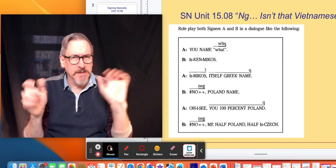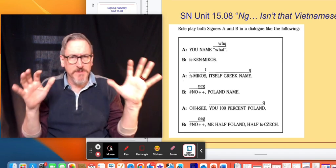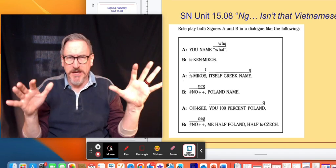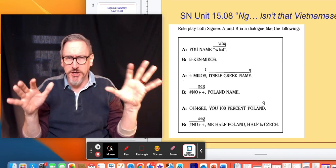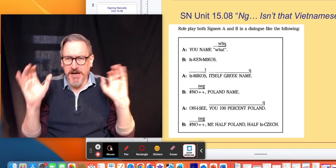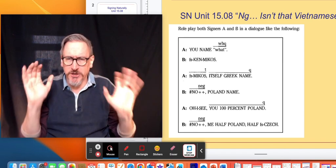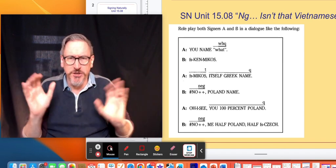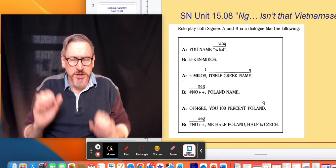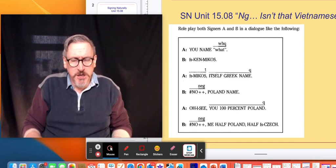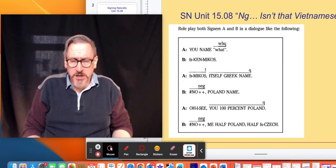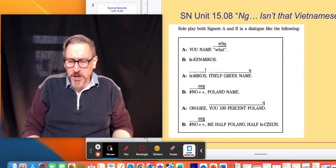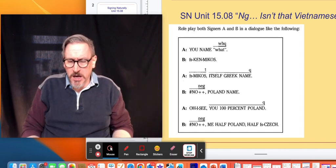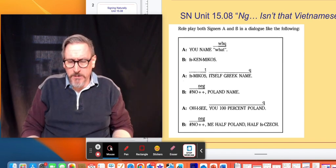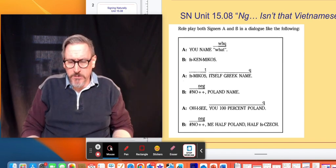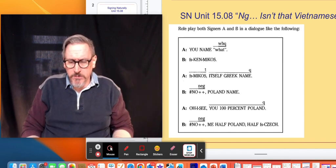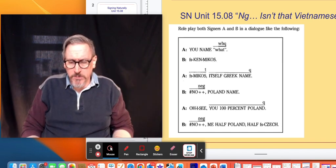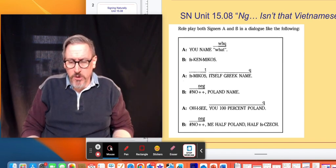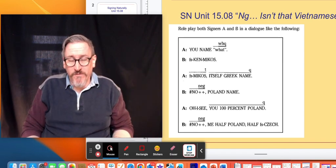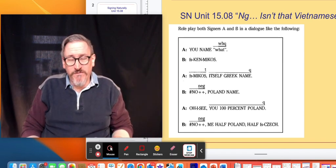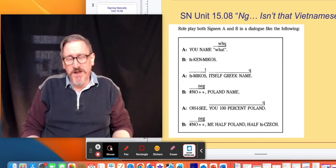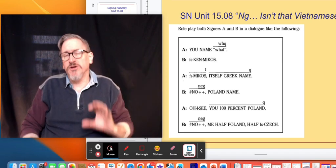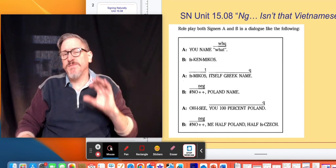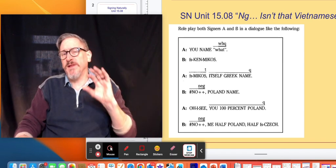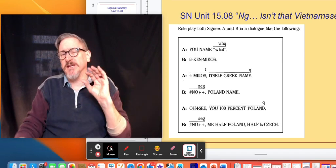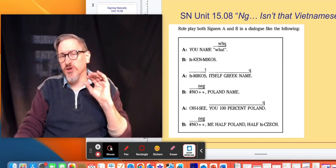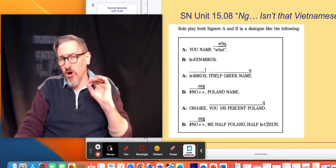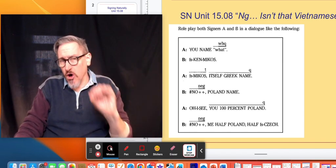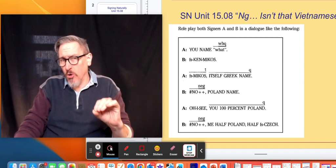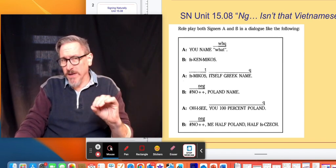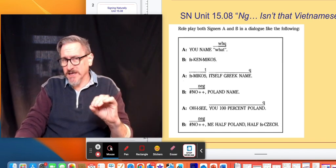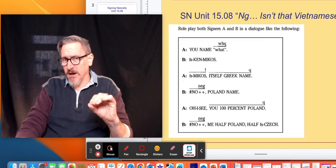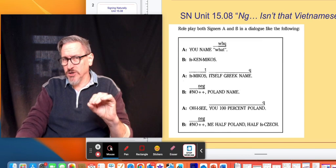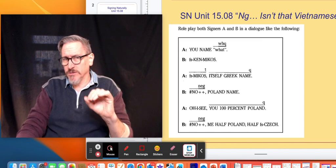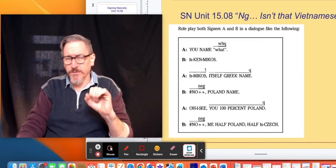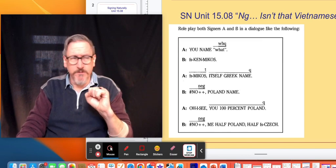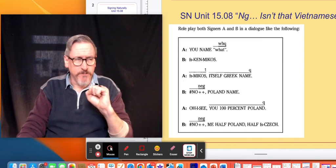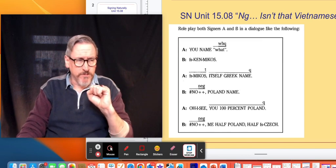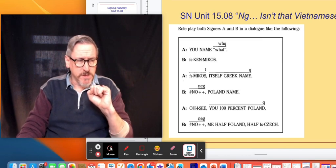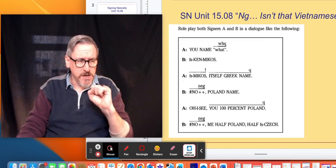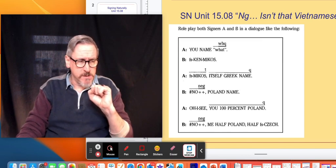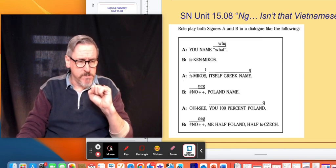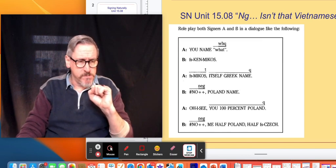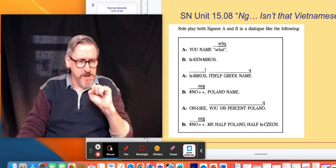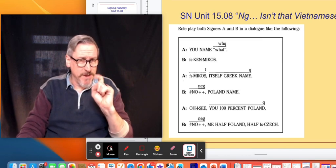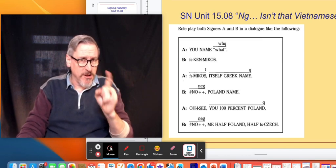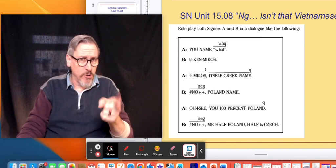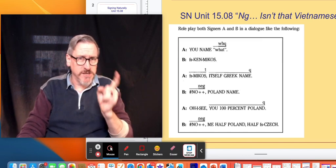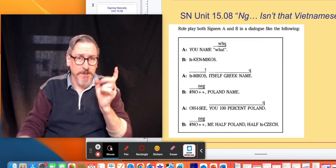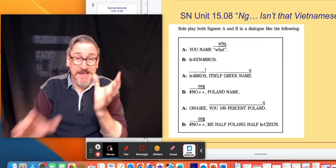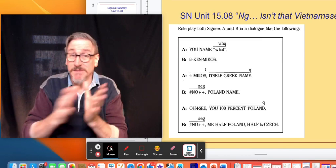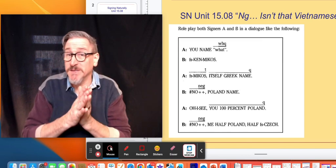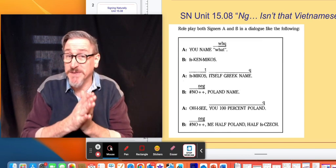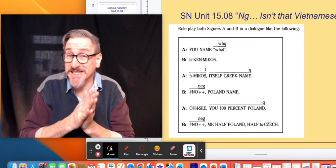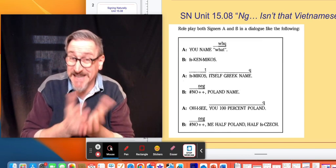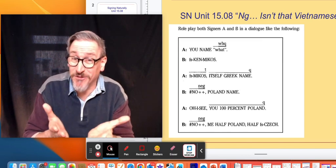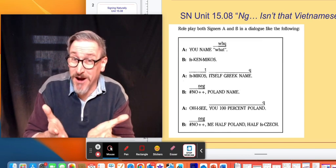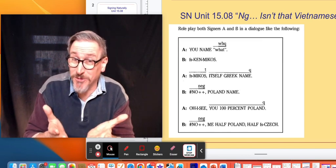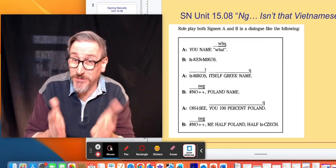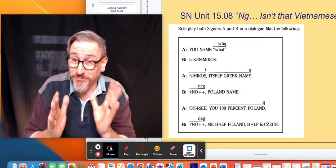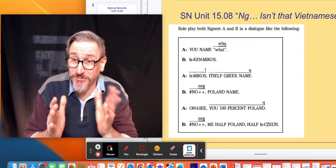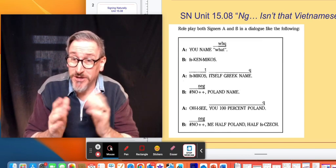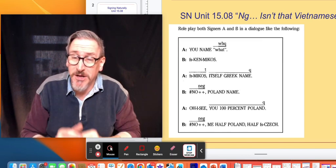political names may change. Finger spelling is always an option. It may sometimes be the